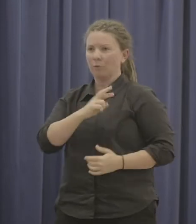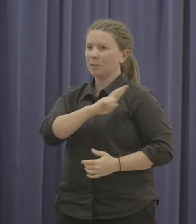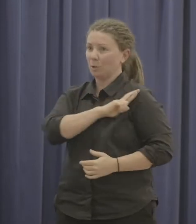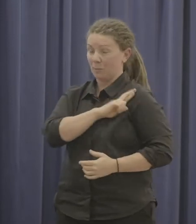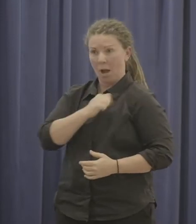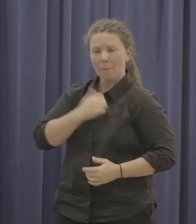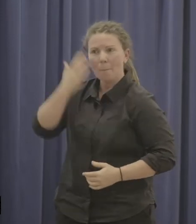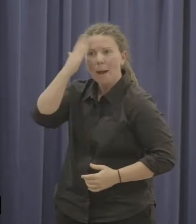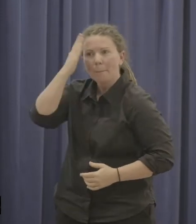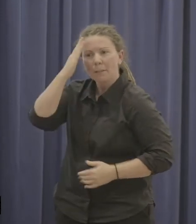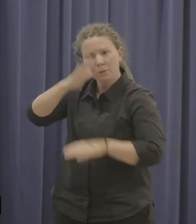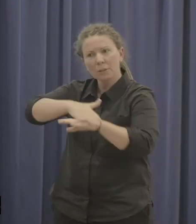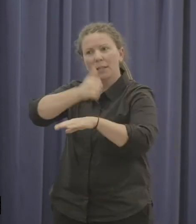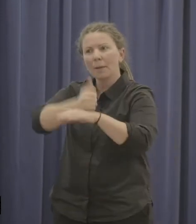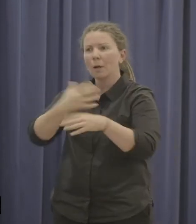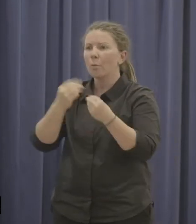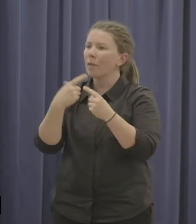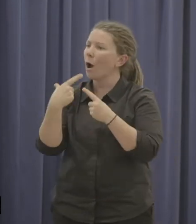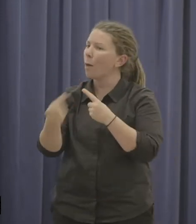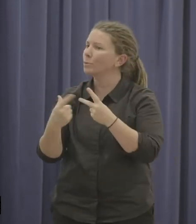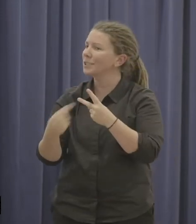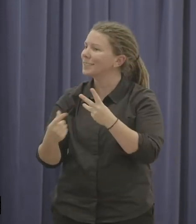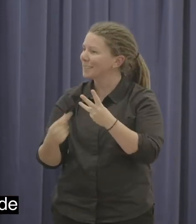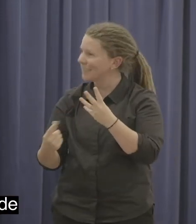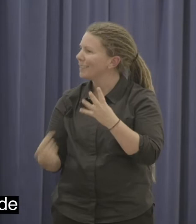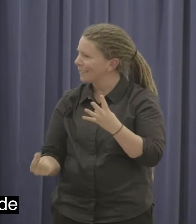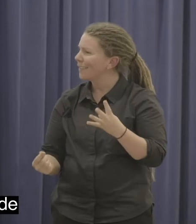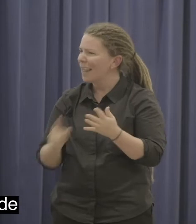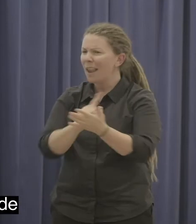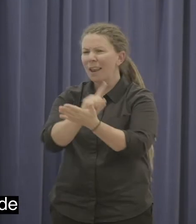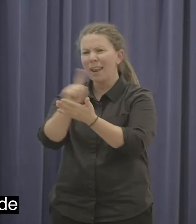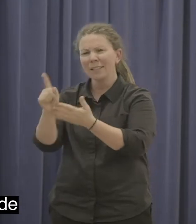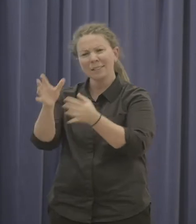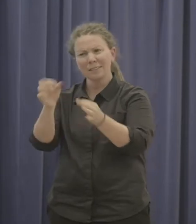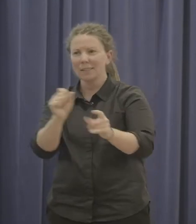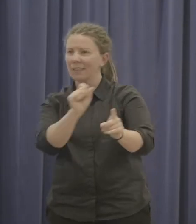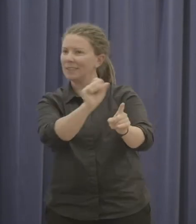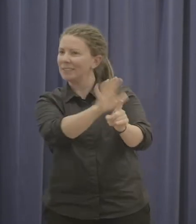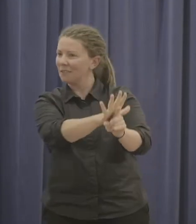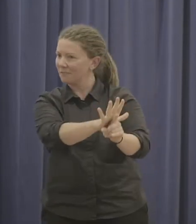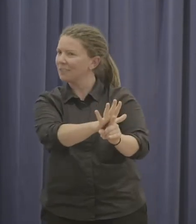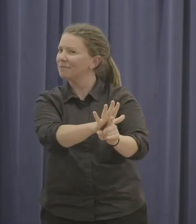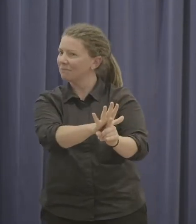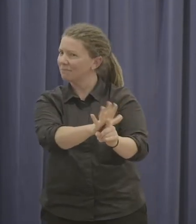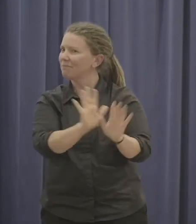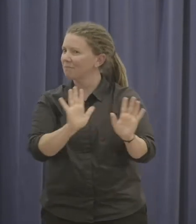my responsibility to set her up with options so that she could later decide what was best for